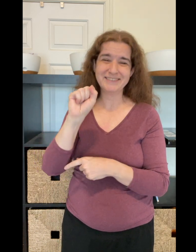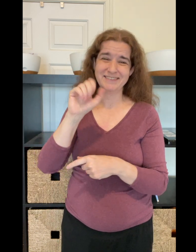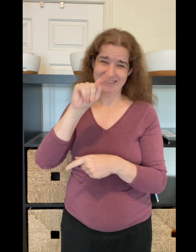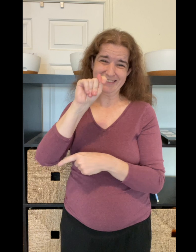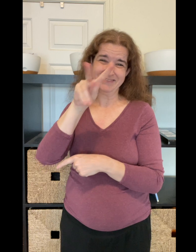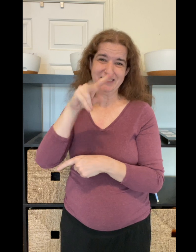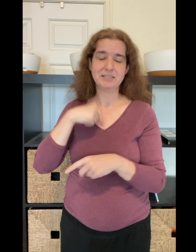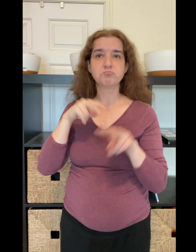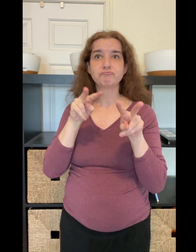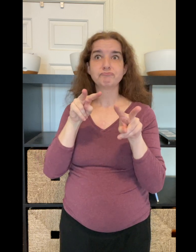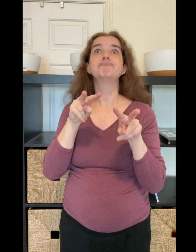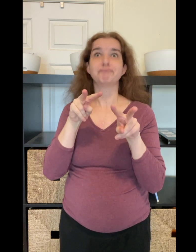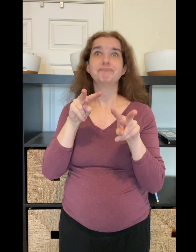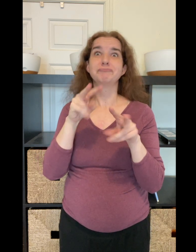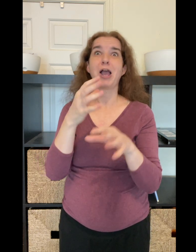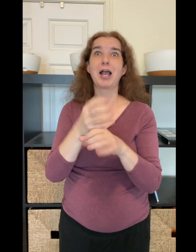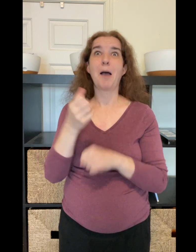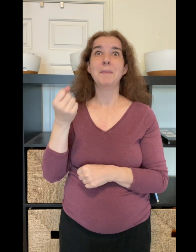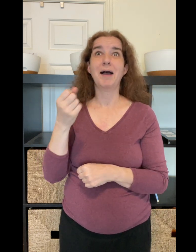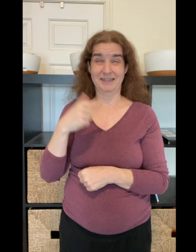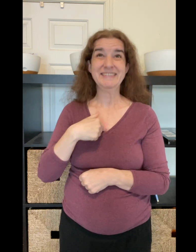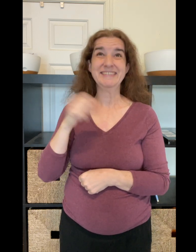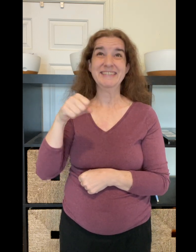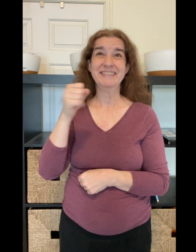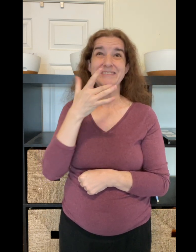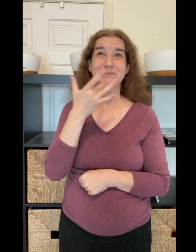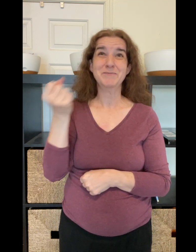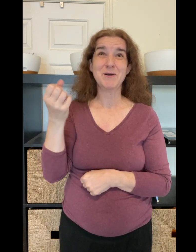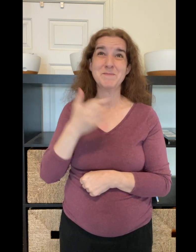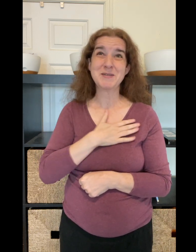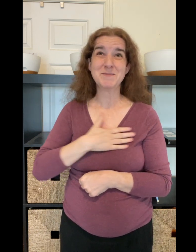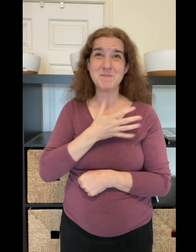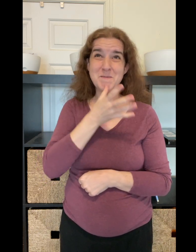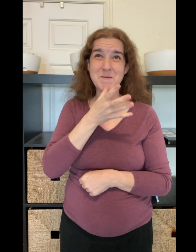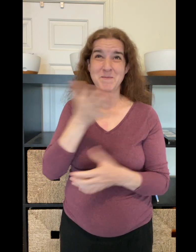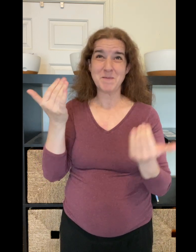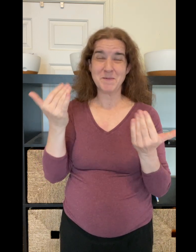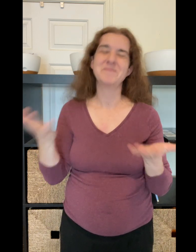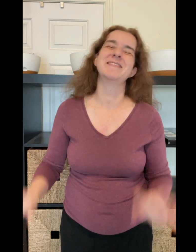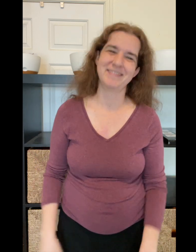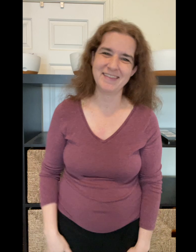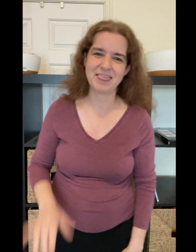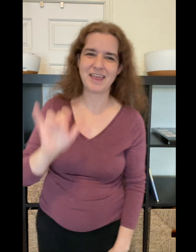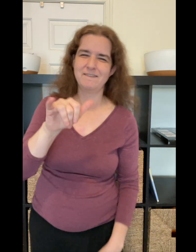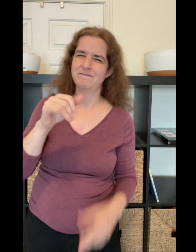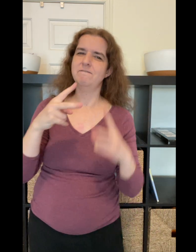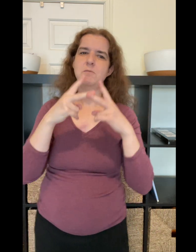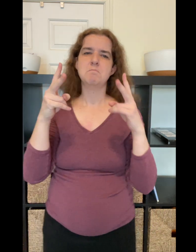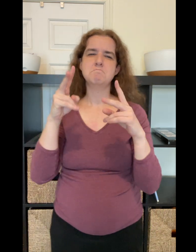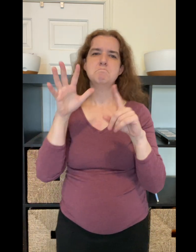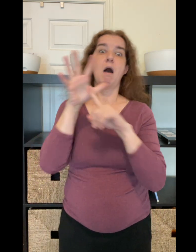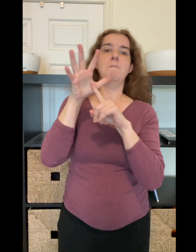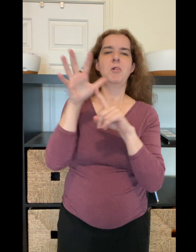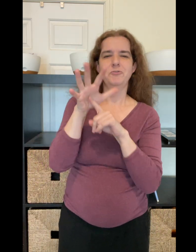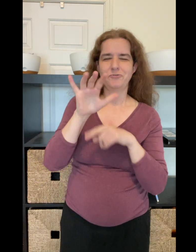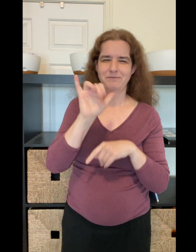the 90s on TV. I remember sitting and watching Got Milk. Yes. Oh, I would prefer milk. Hey, Mom, come on, get me milk. That was